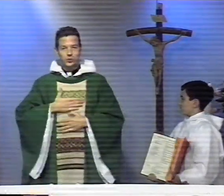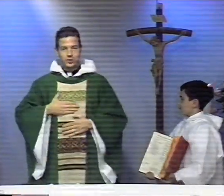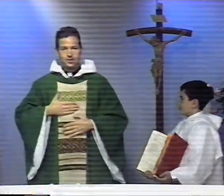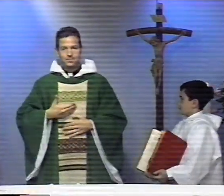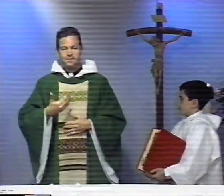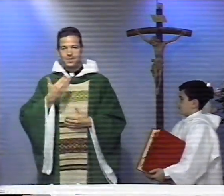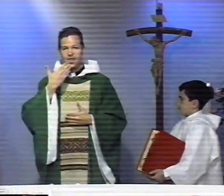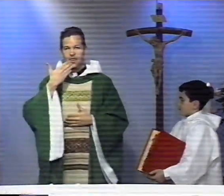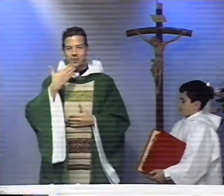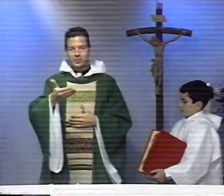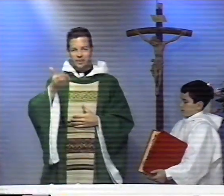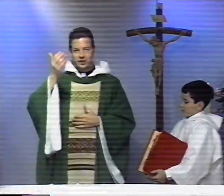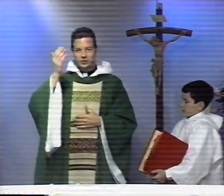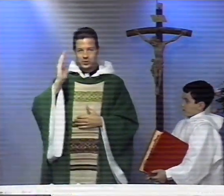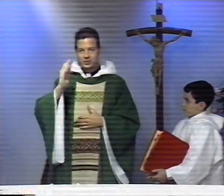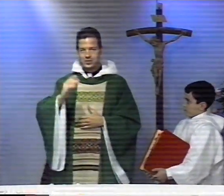joy. Thanks be to God.